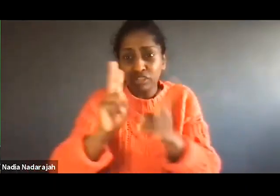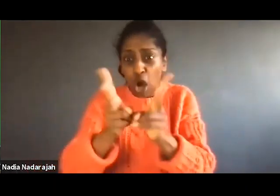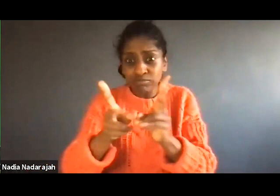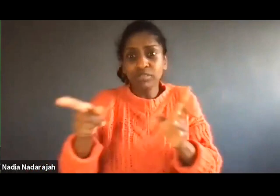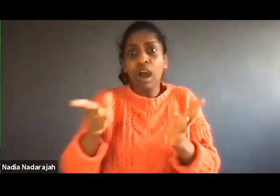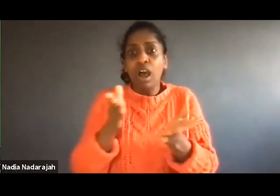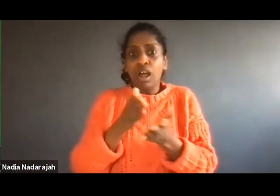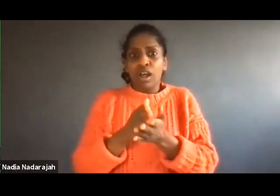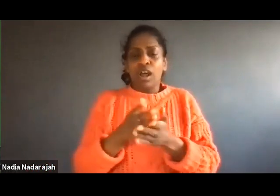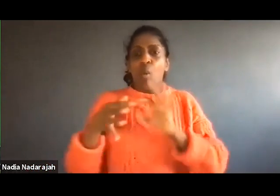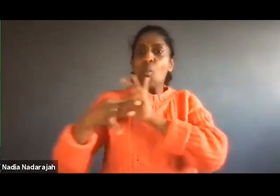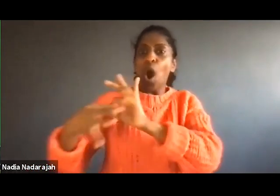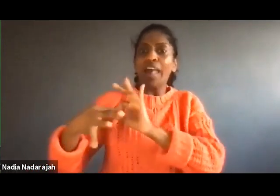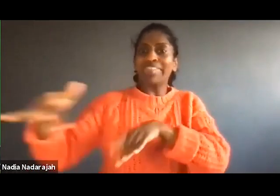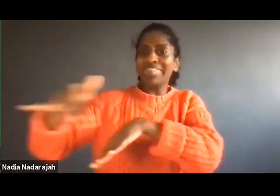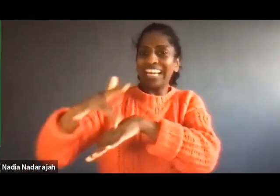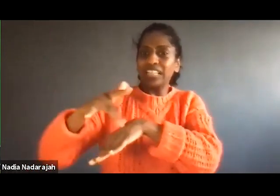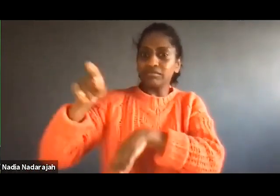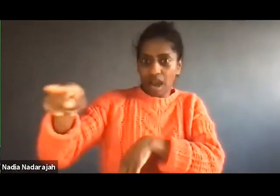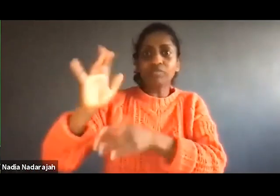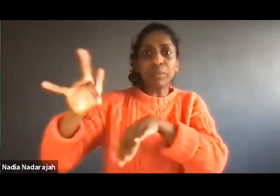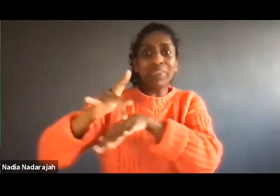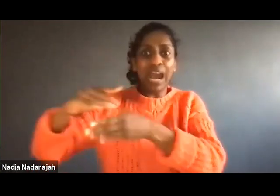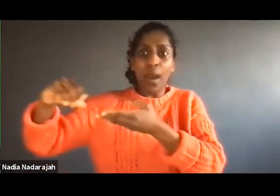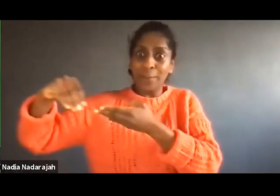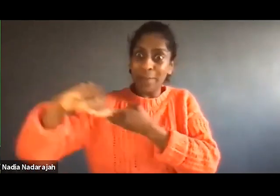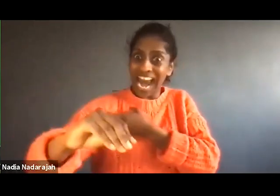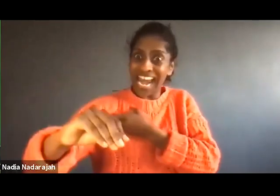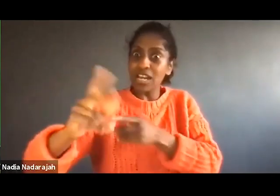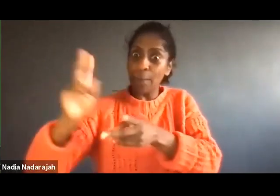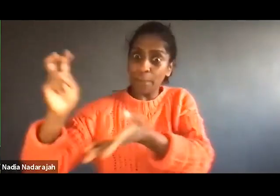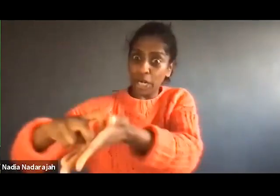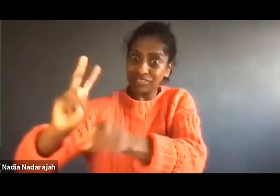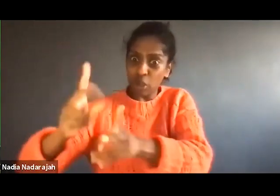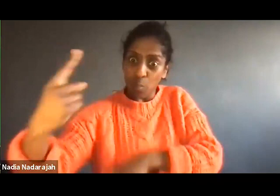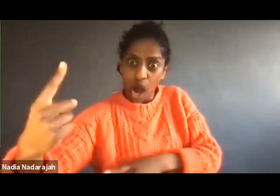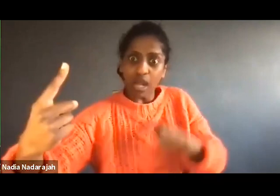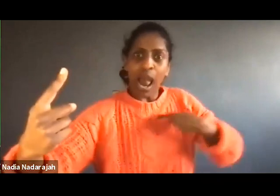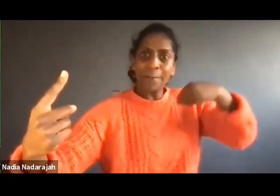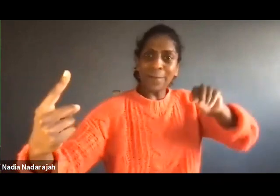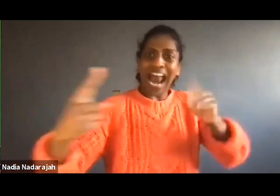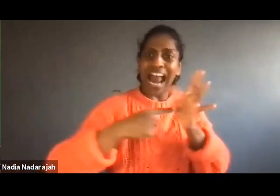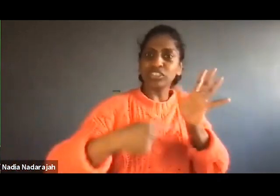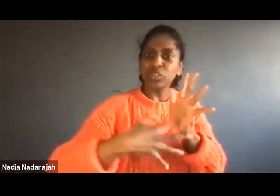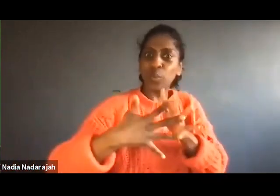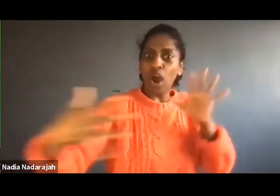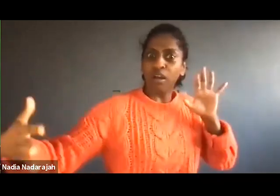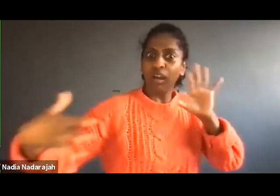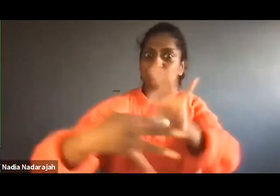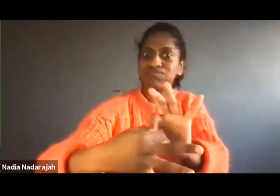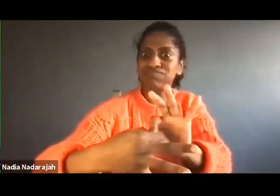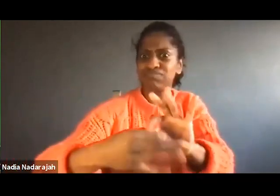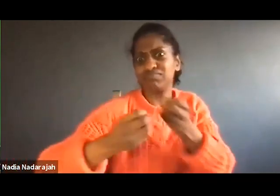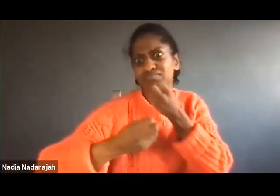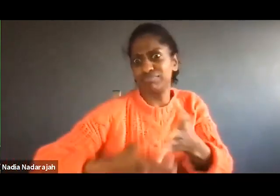without some barriers there. But as I say, working in theatre with interpreters is quite important.